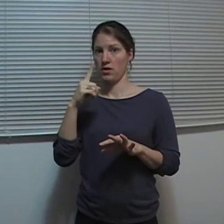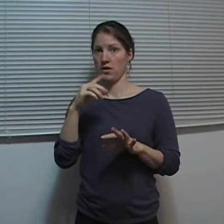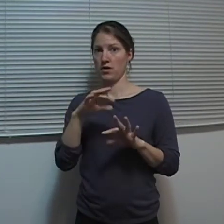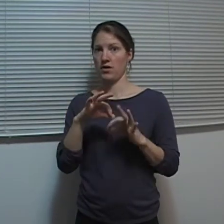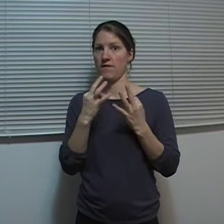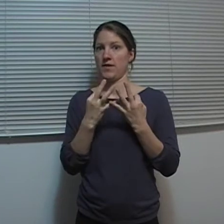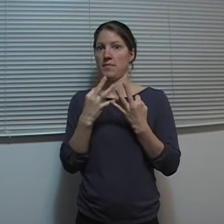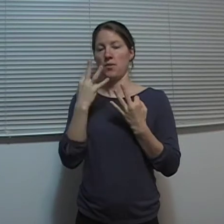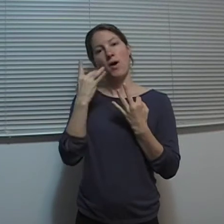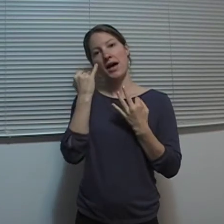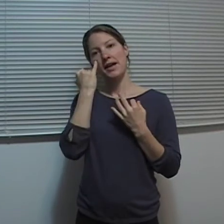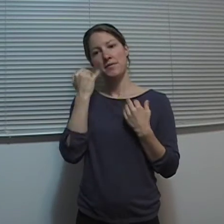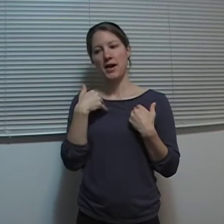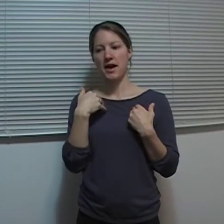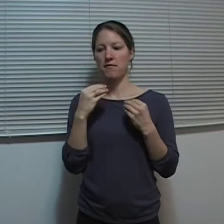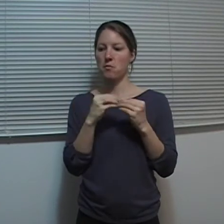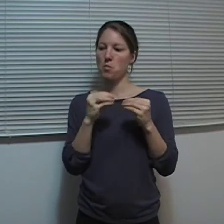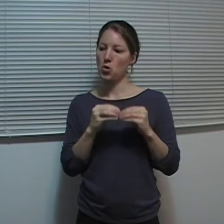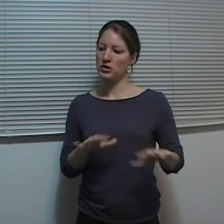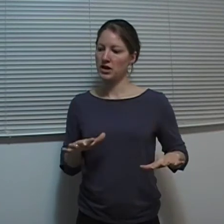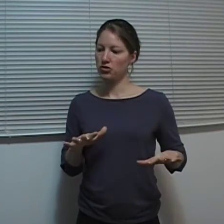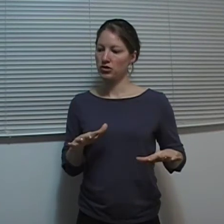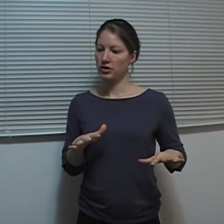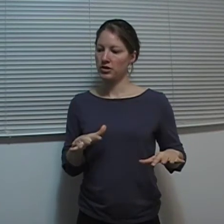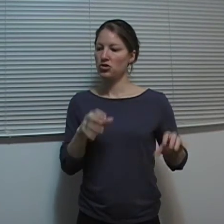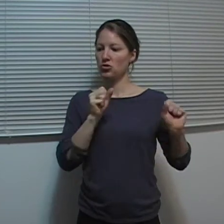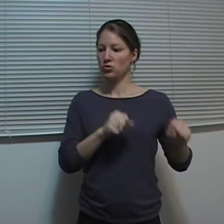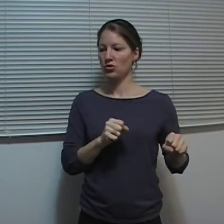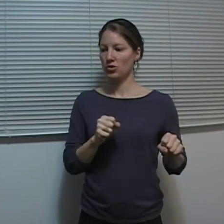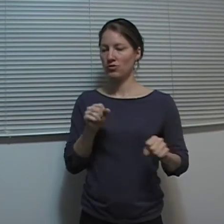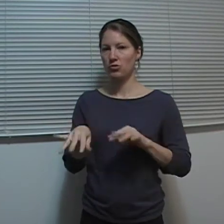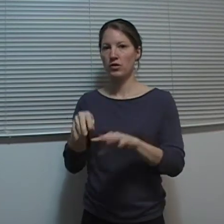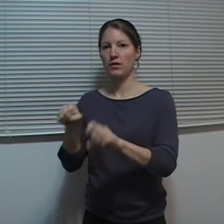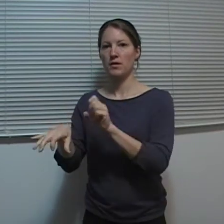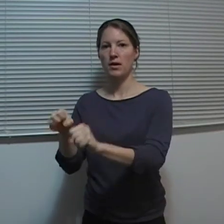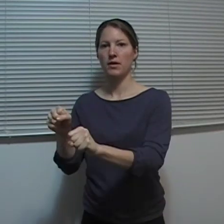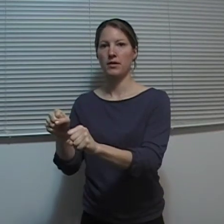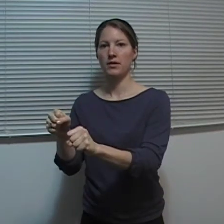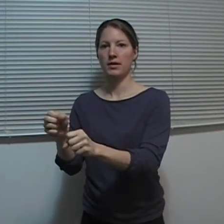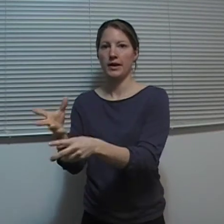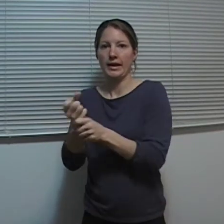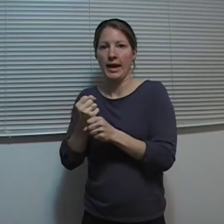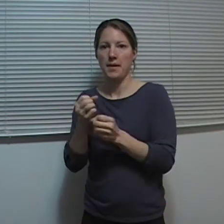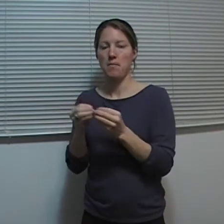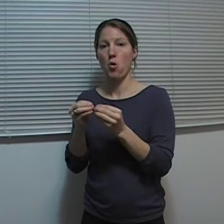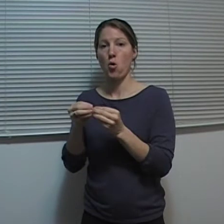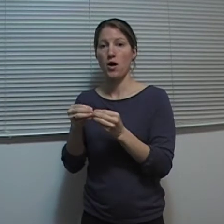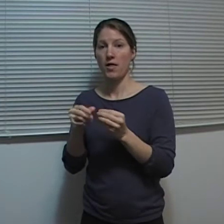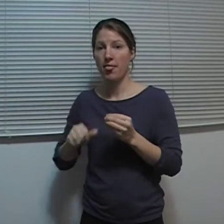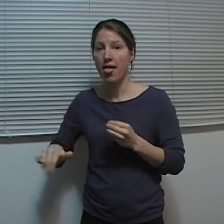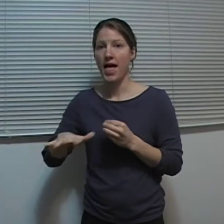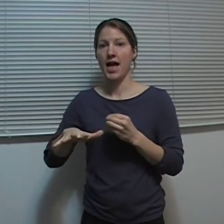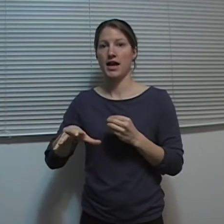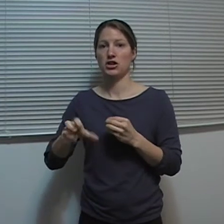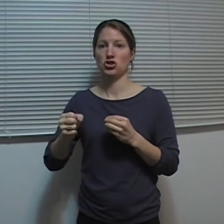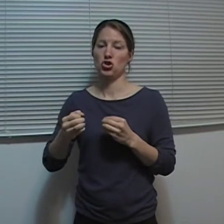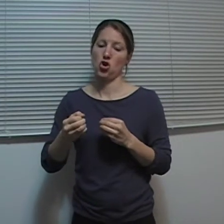acquire. So children were gems in those days, and you wanted a lot of kids. So it was a great disappointment to them that their first 2 daughters